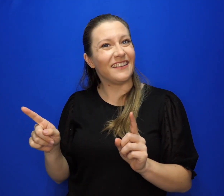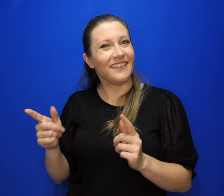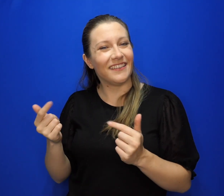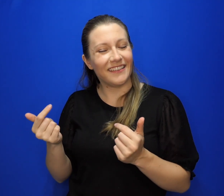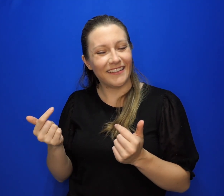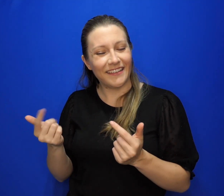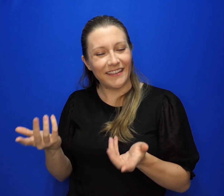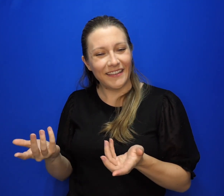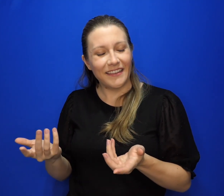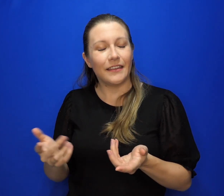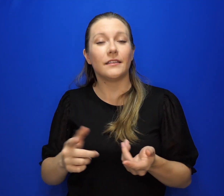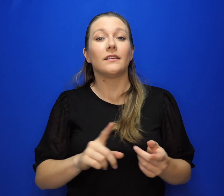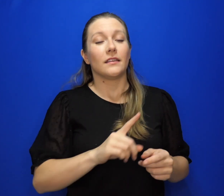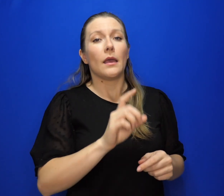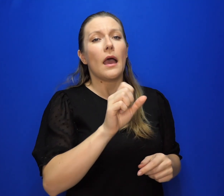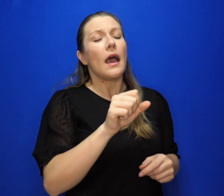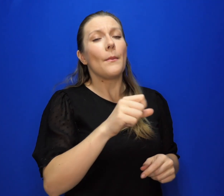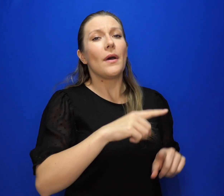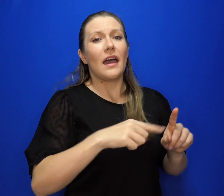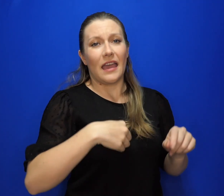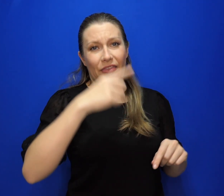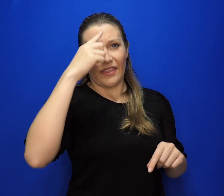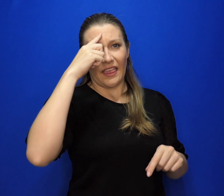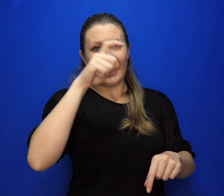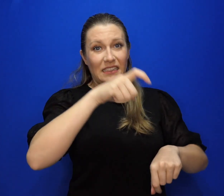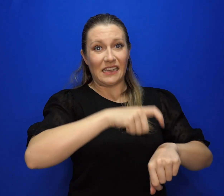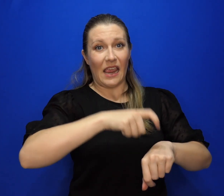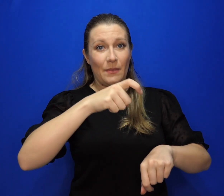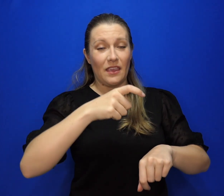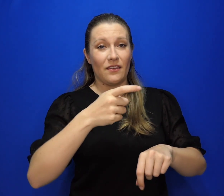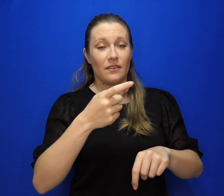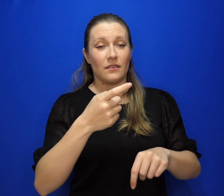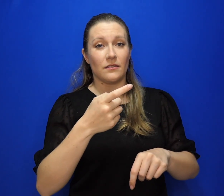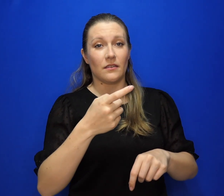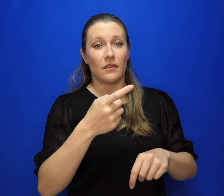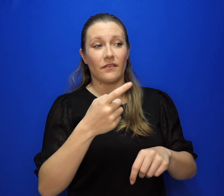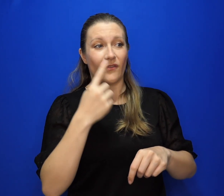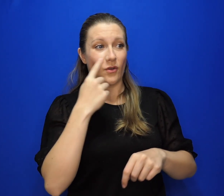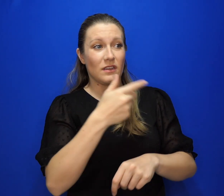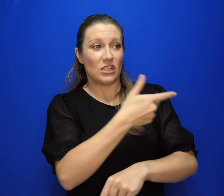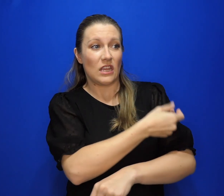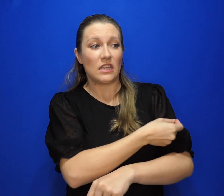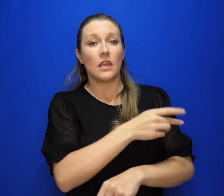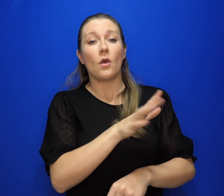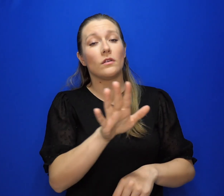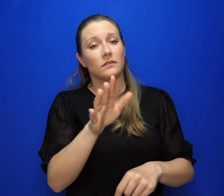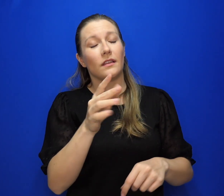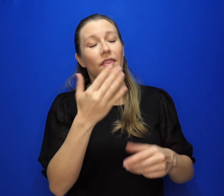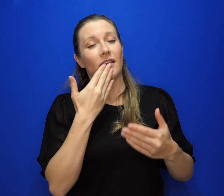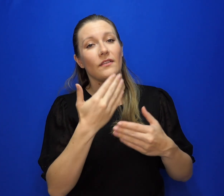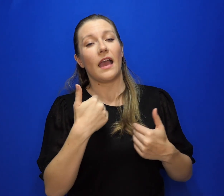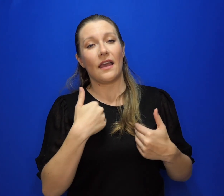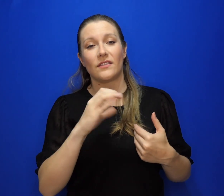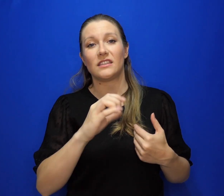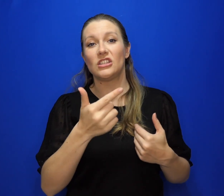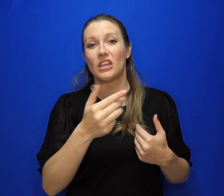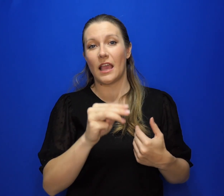But I think the timing there of putting it in, thankfully we have CGMs where you not only